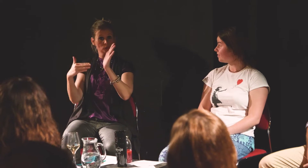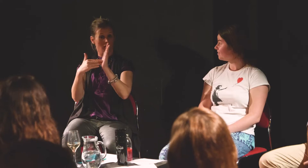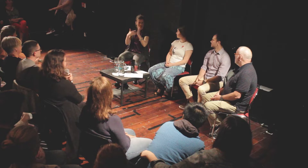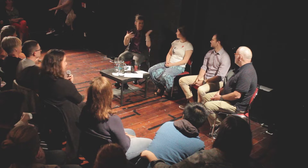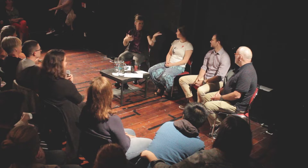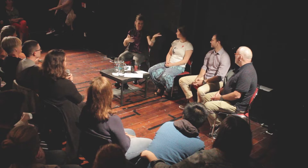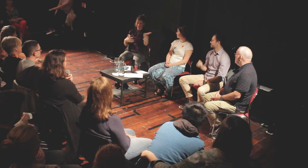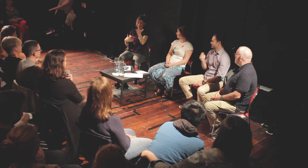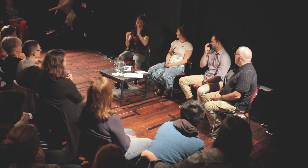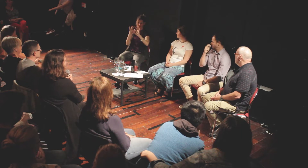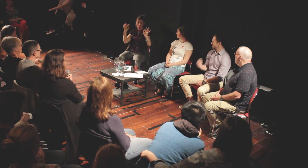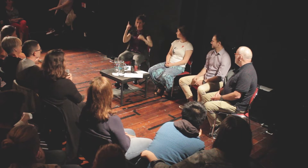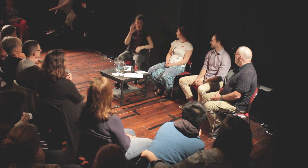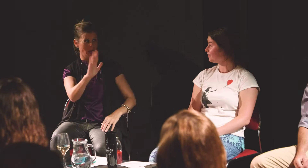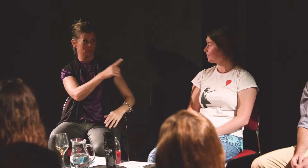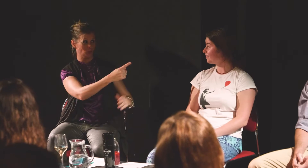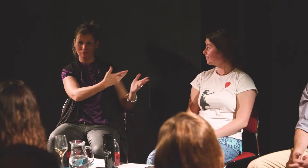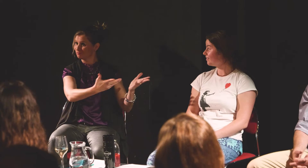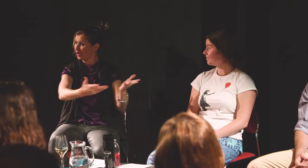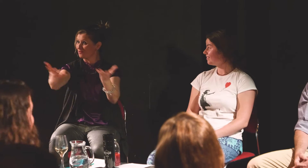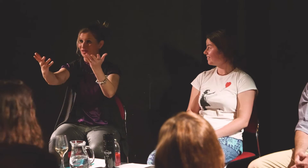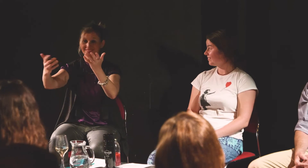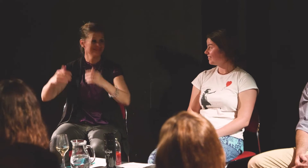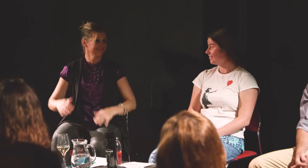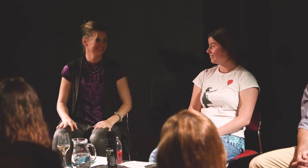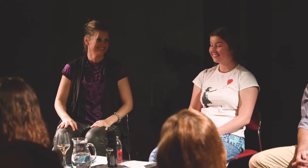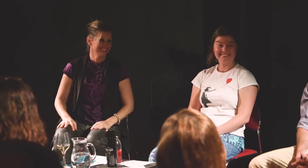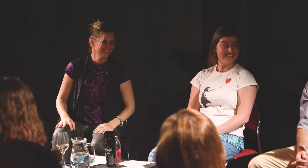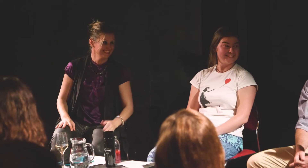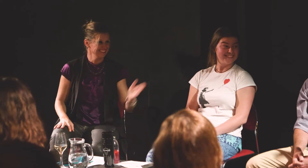Well, the next Prime Minister of New Zealand, David. Nothing's stopping you, mate.